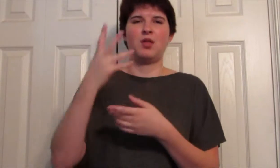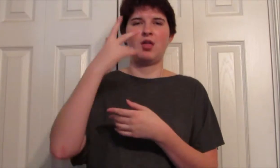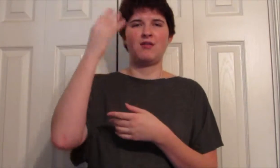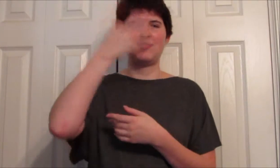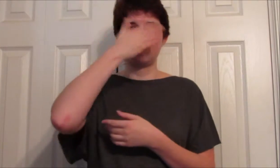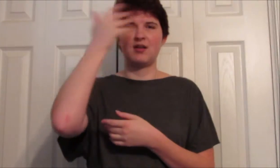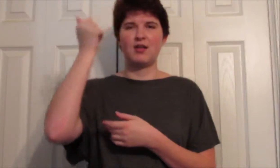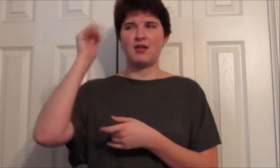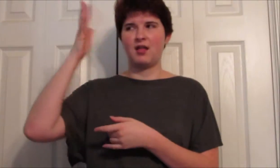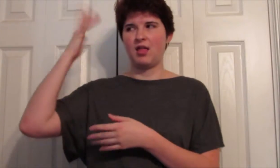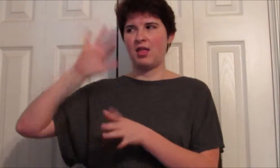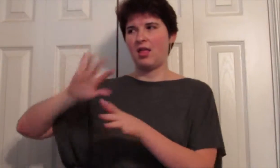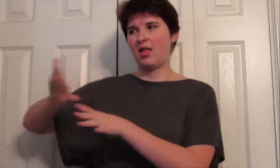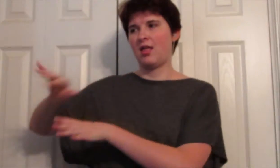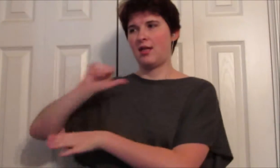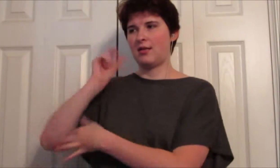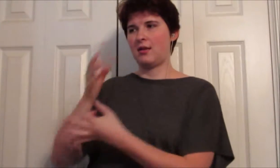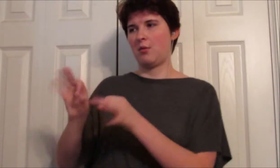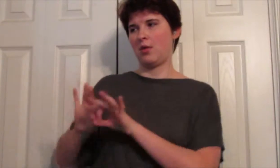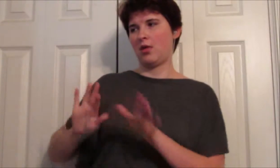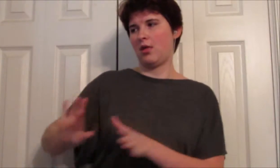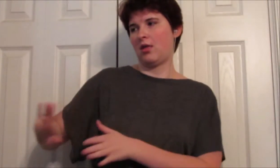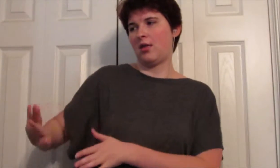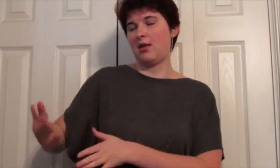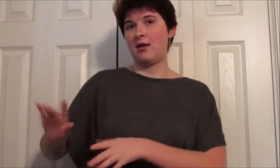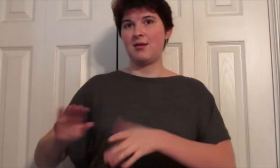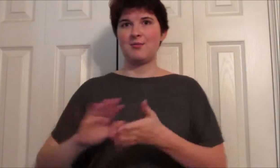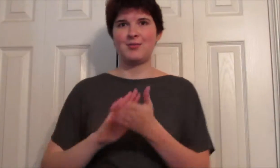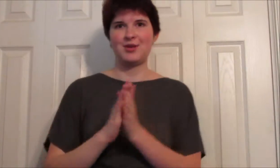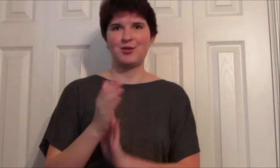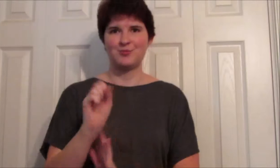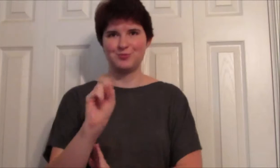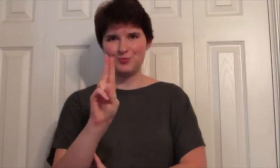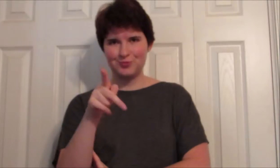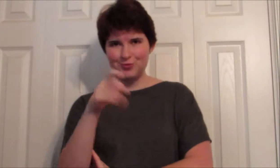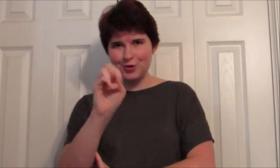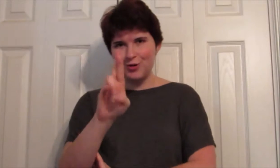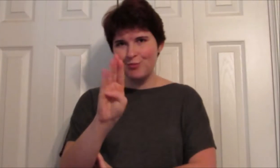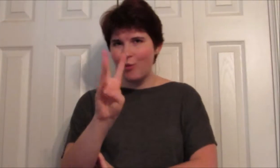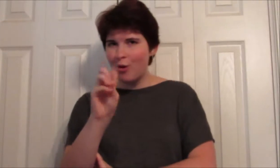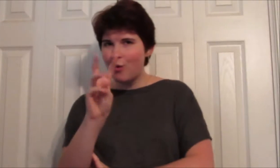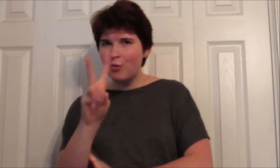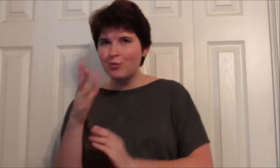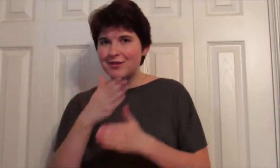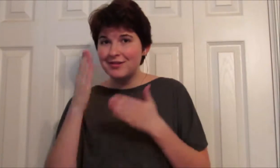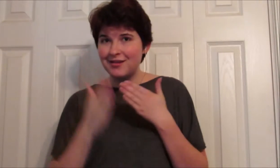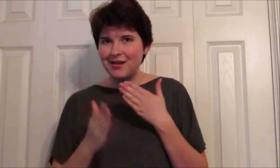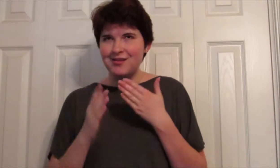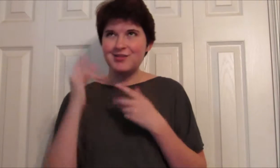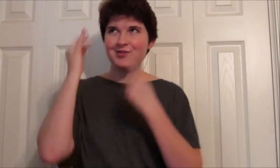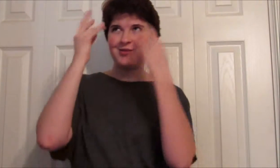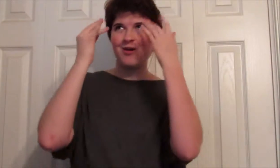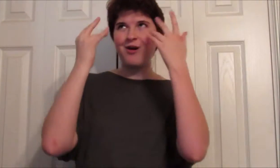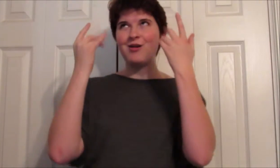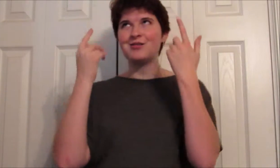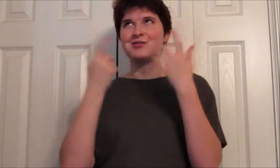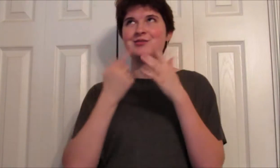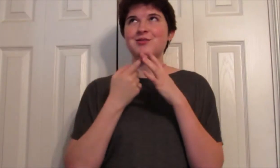memory. And as we head towards Super Bowl weekend, everybody's thoughts turn naturally to